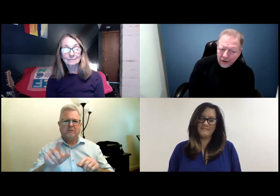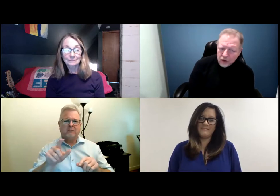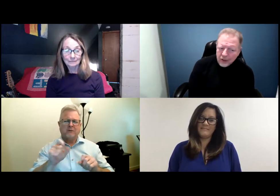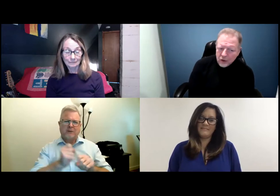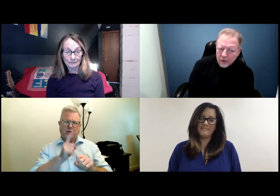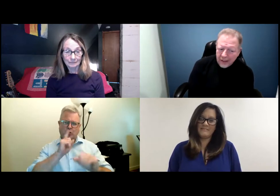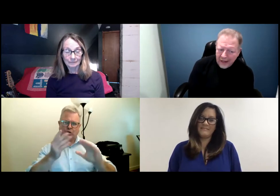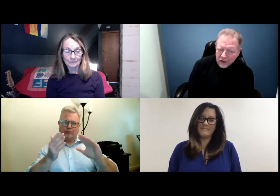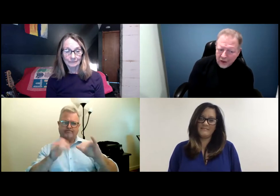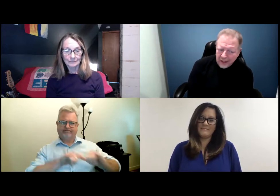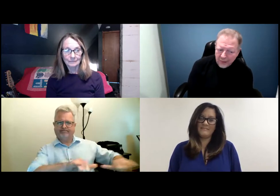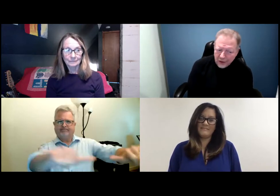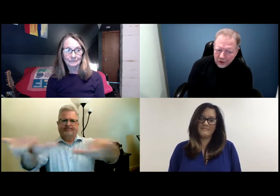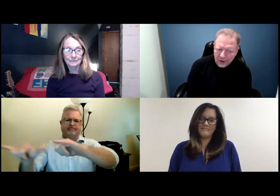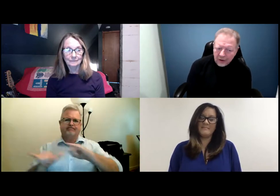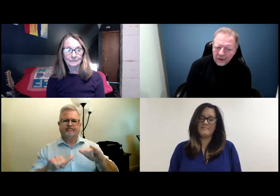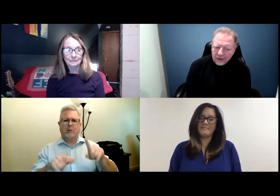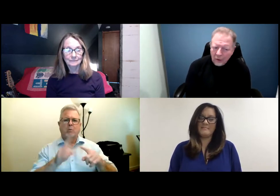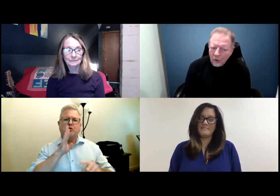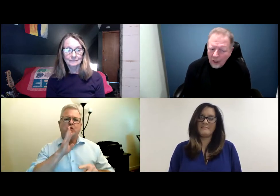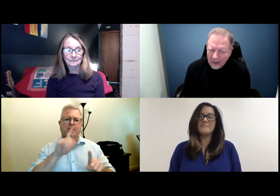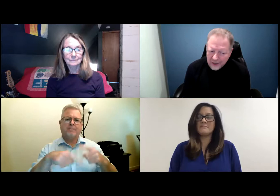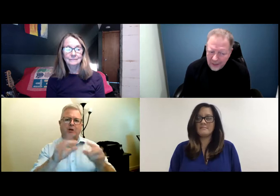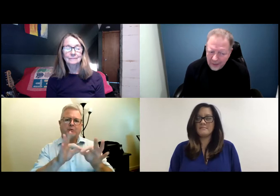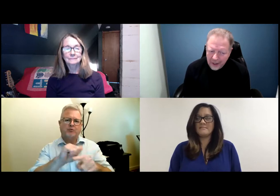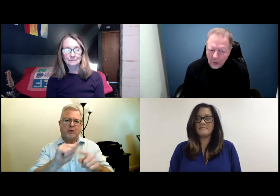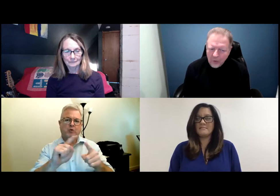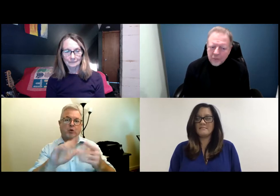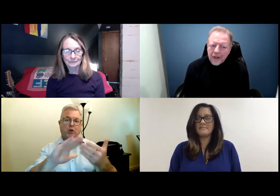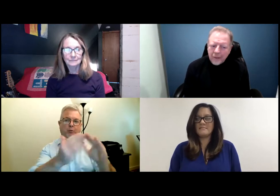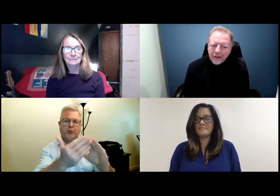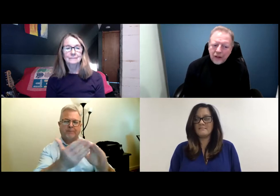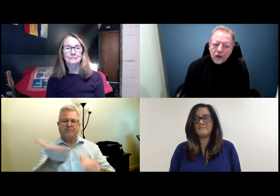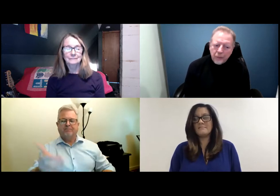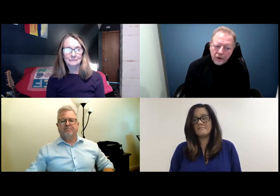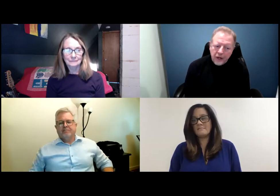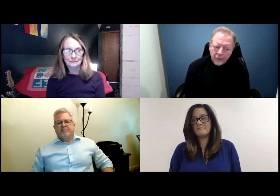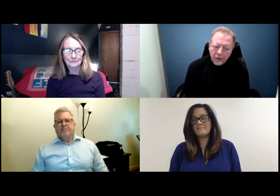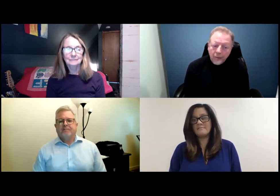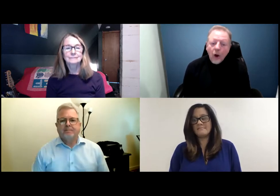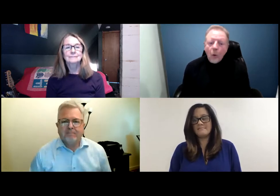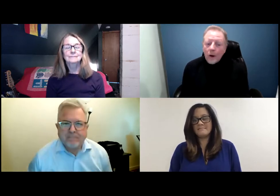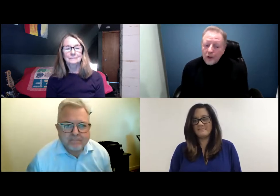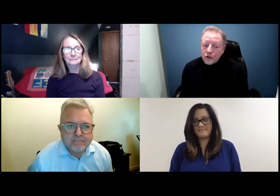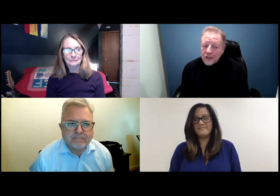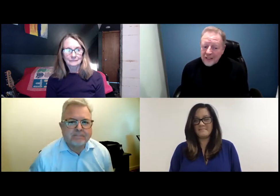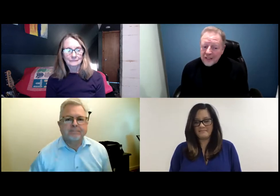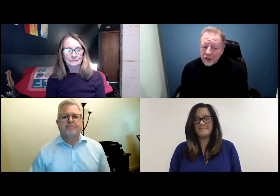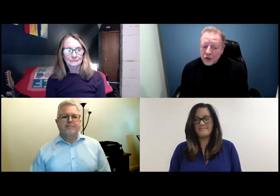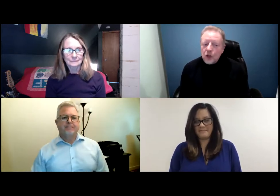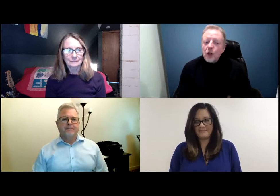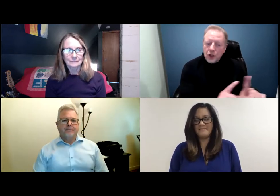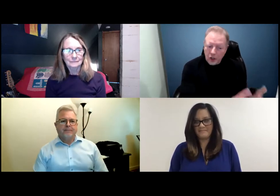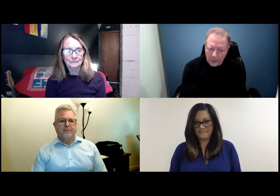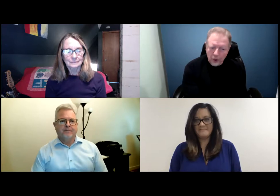that? So I just wanted to ask you that to make sure that we're all on the same page when we speak about the interpreter training program, when we address these